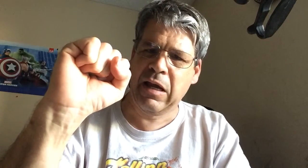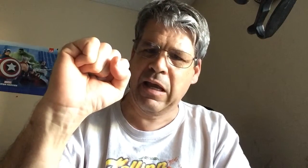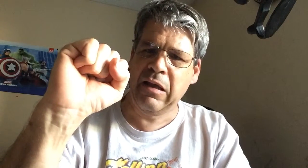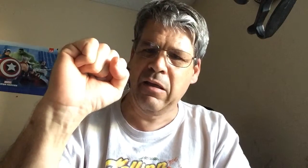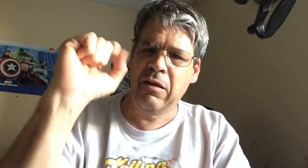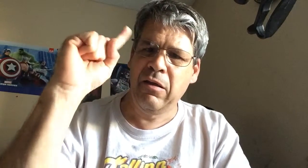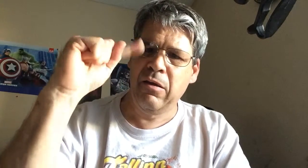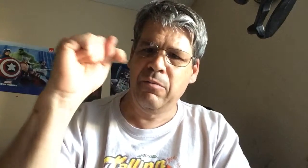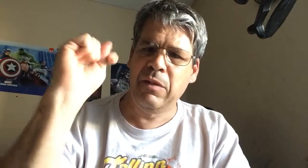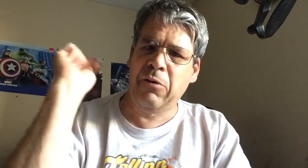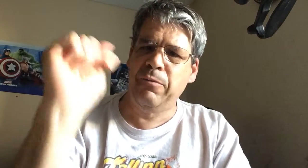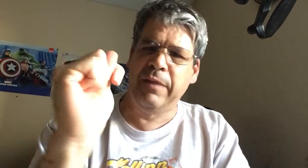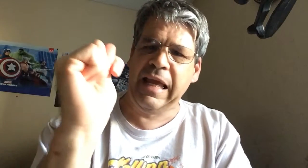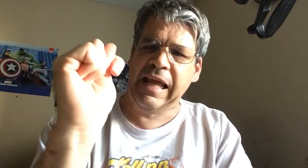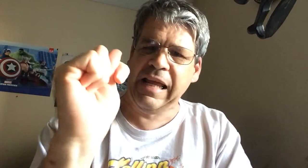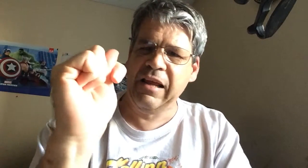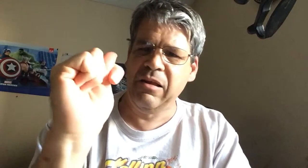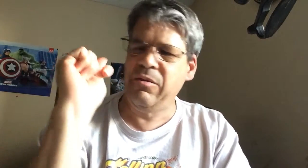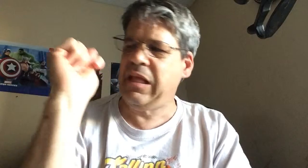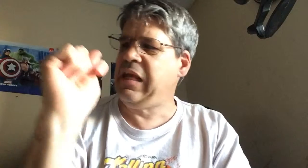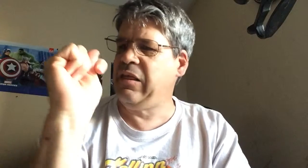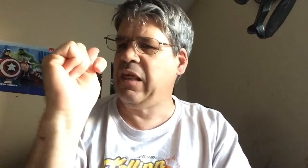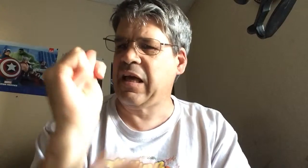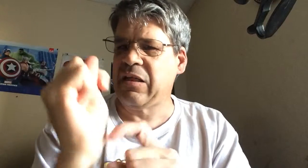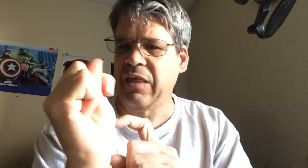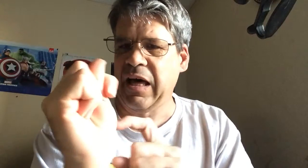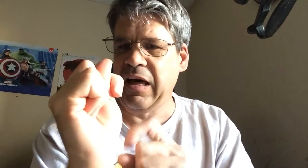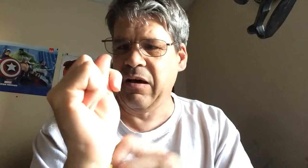Okay? Now D like that.